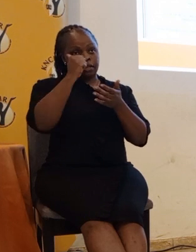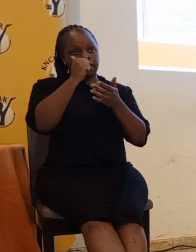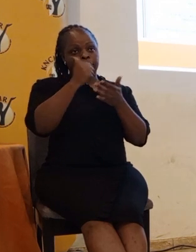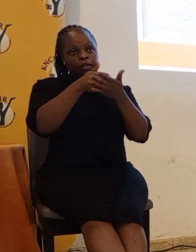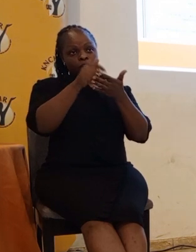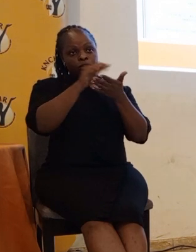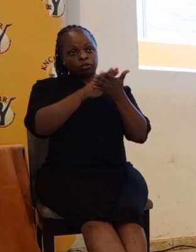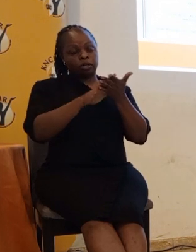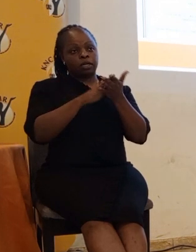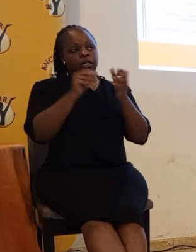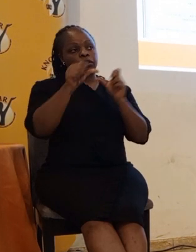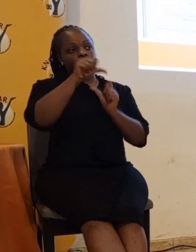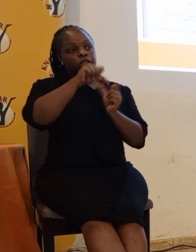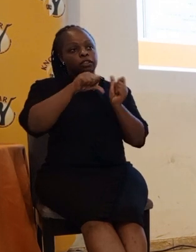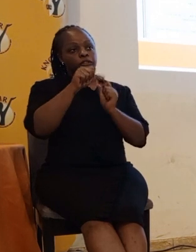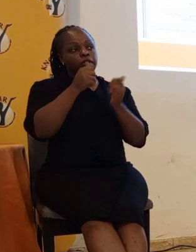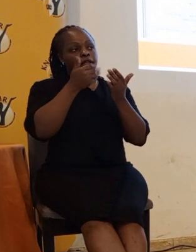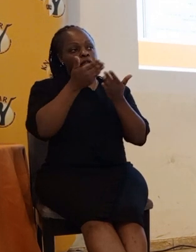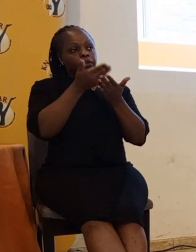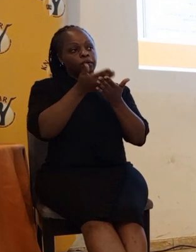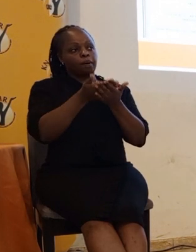Institutions. Thank you.